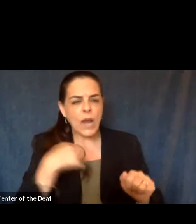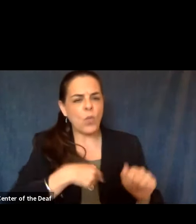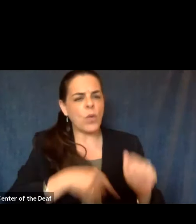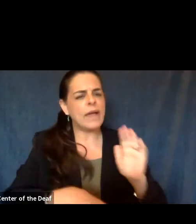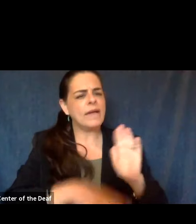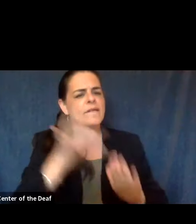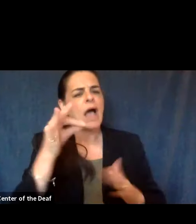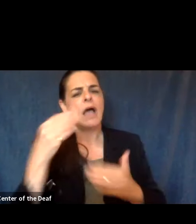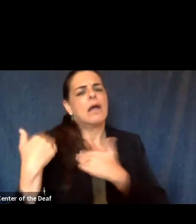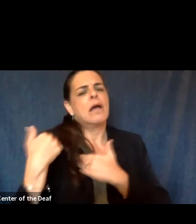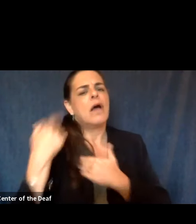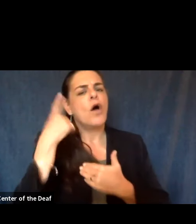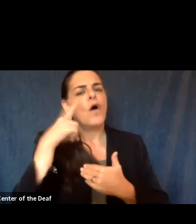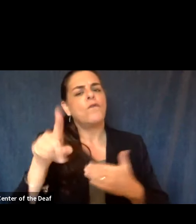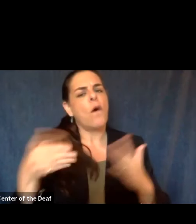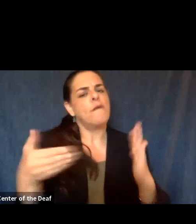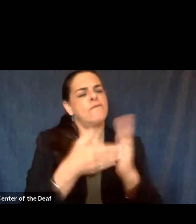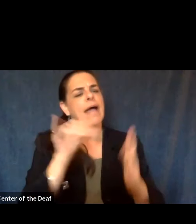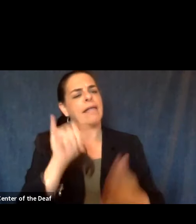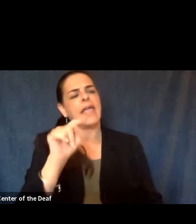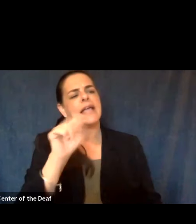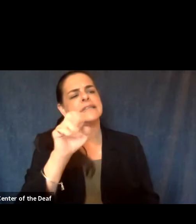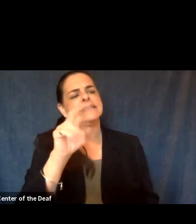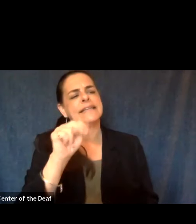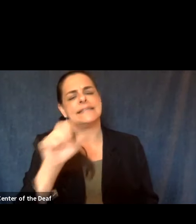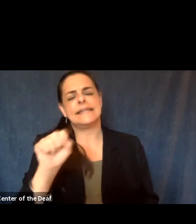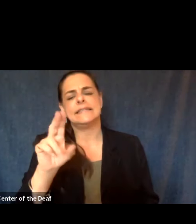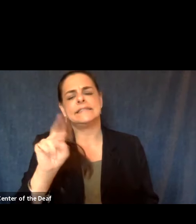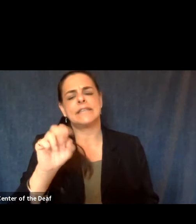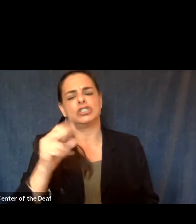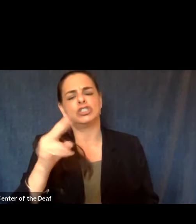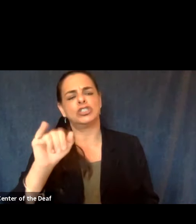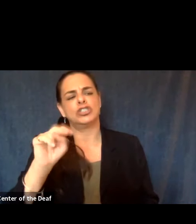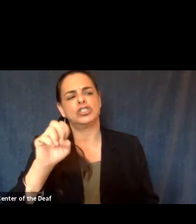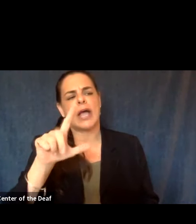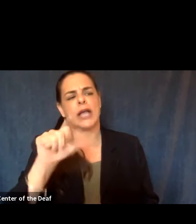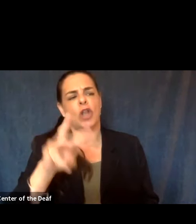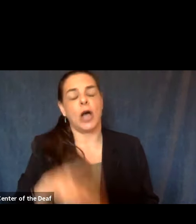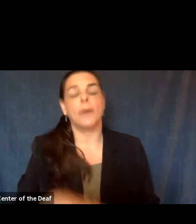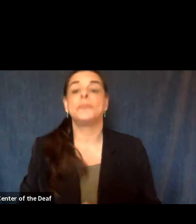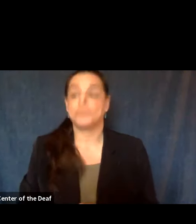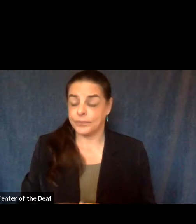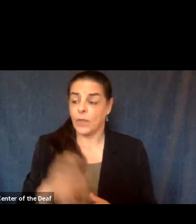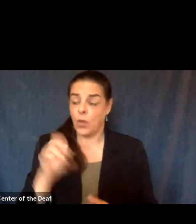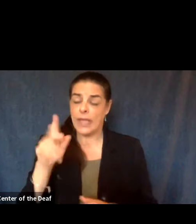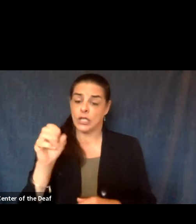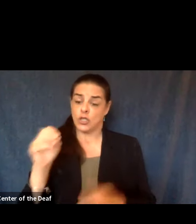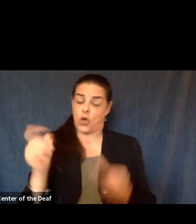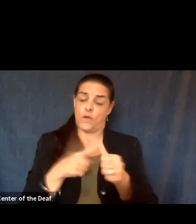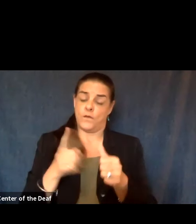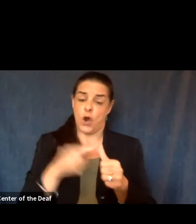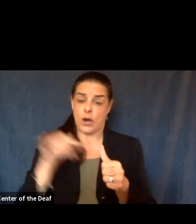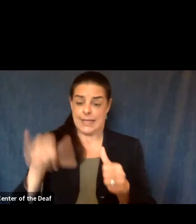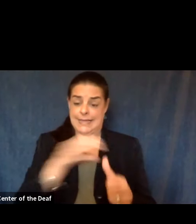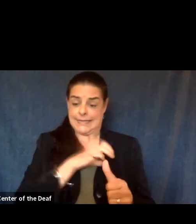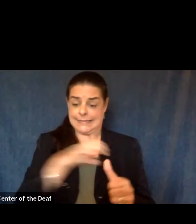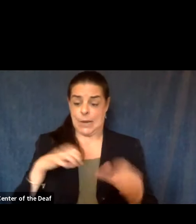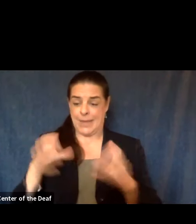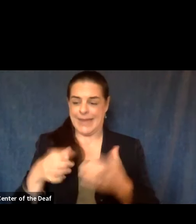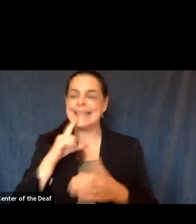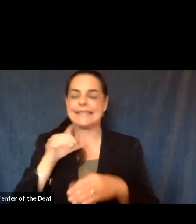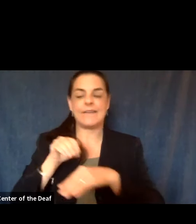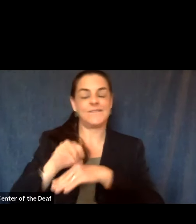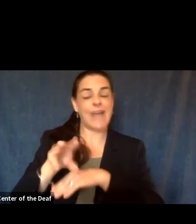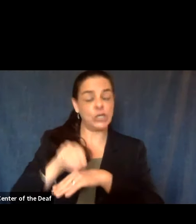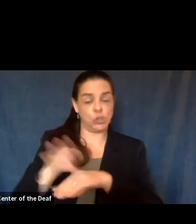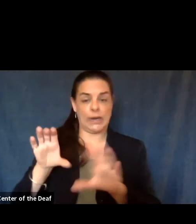Tennessee sunshine laws? So first of all, this committee is an advisory committee.